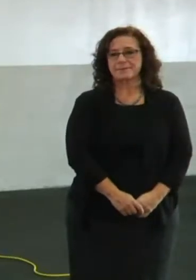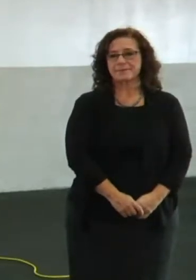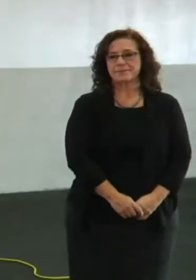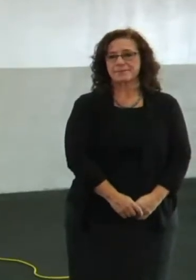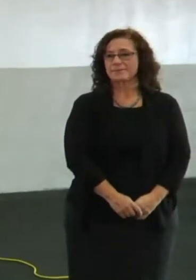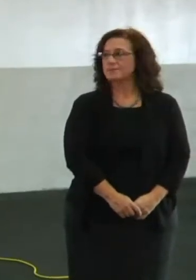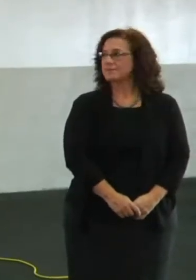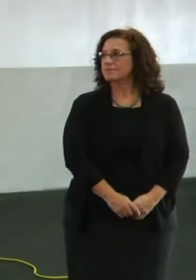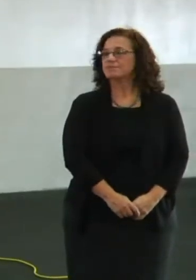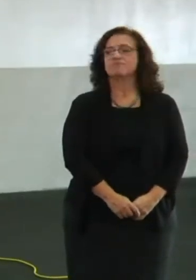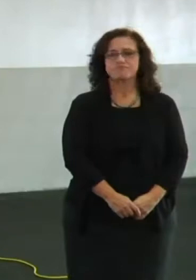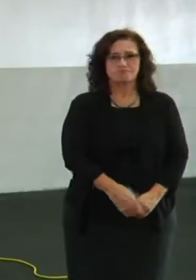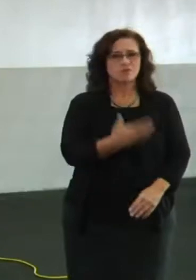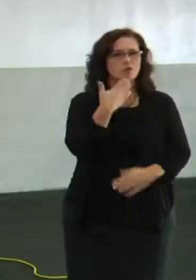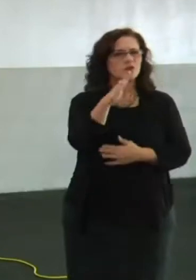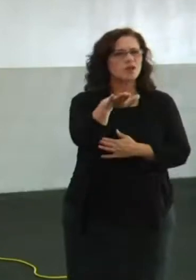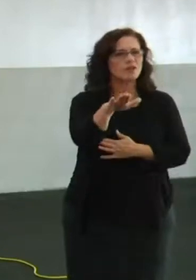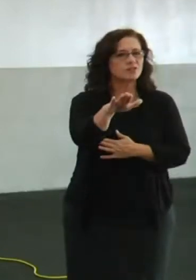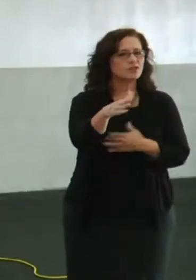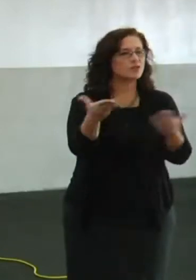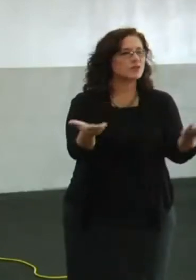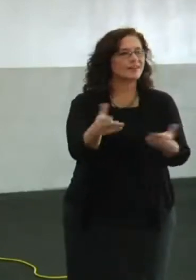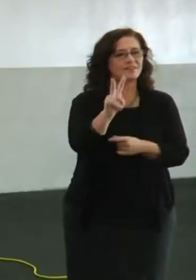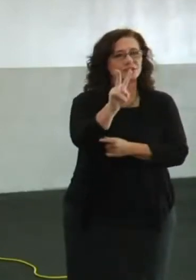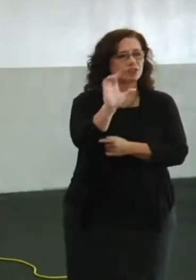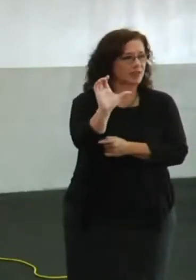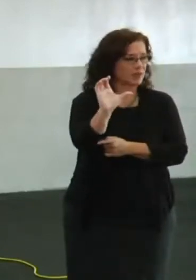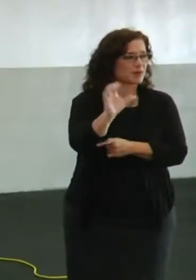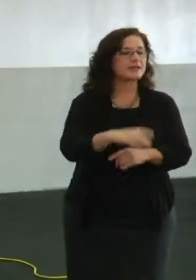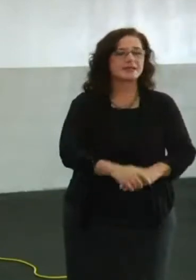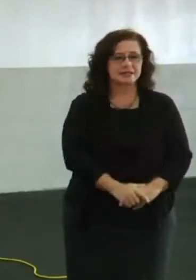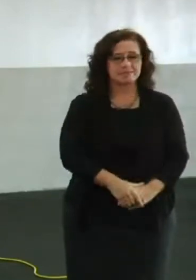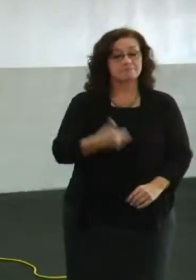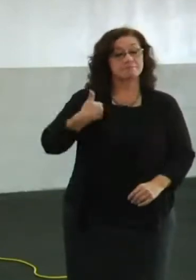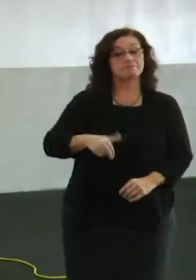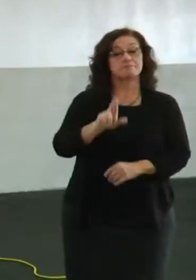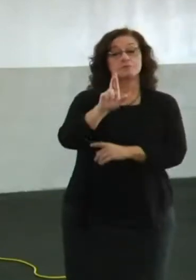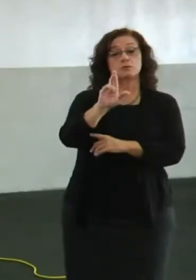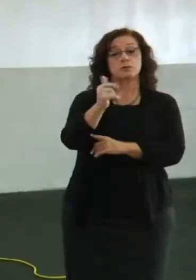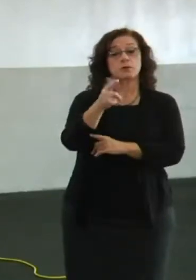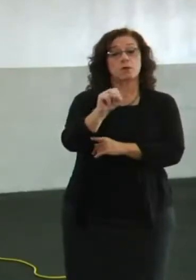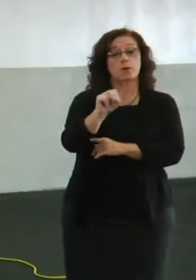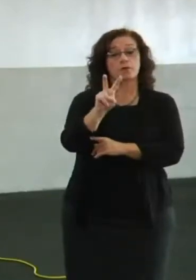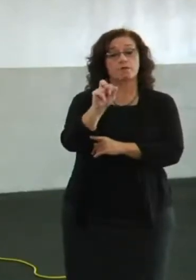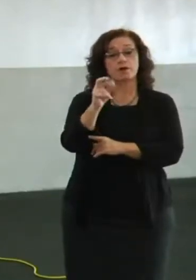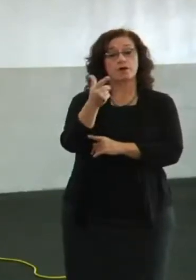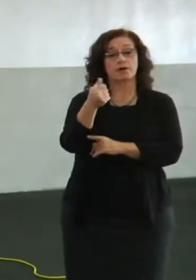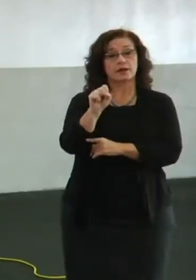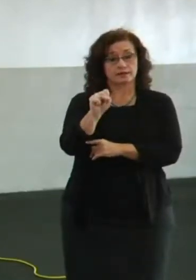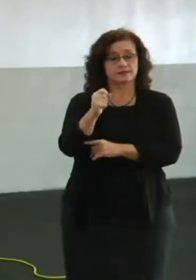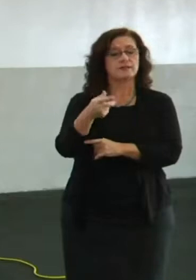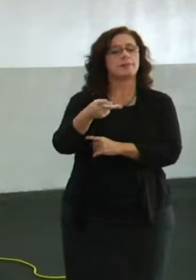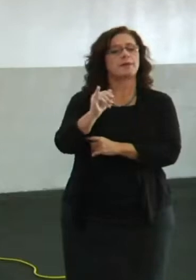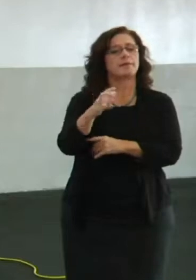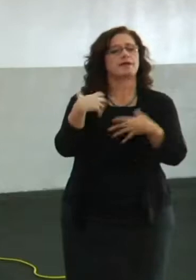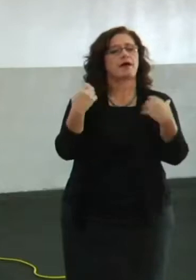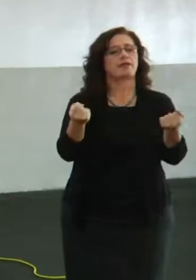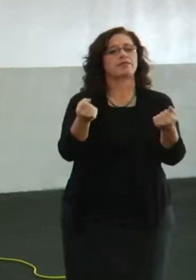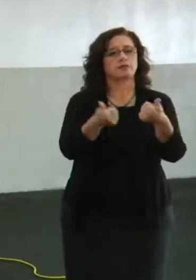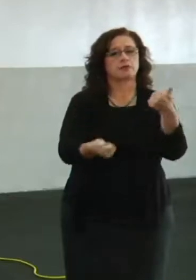Good Thursday afternoon, Ventura County. Rigo Vargas, Public Health Director. So as many of you